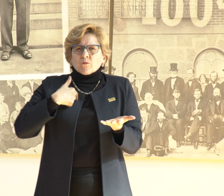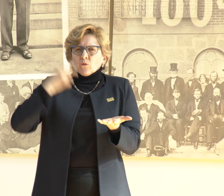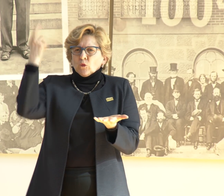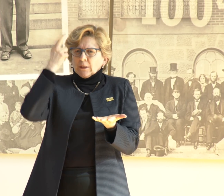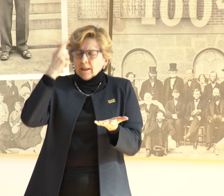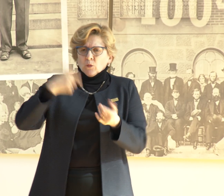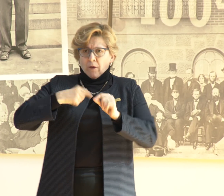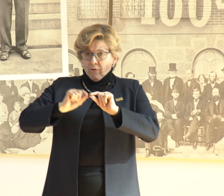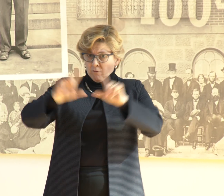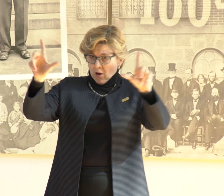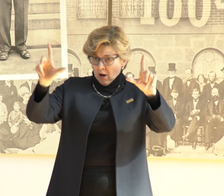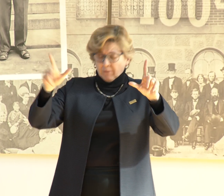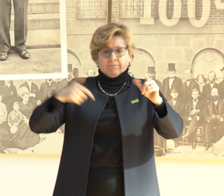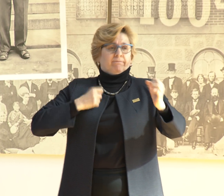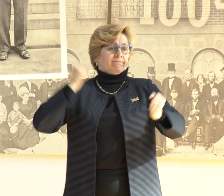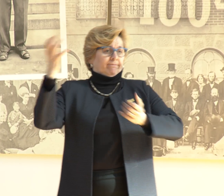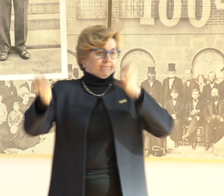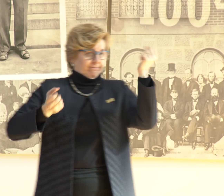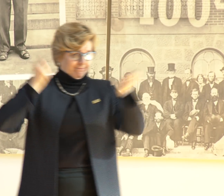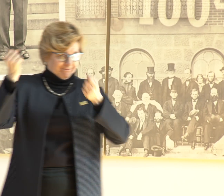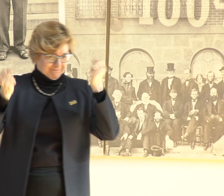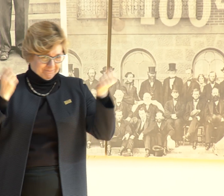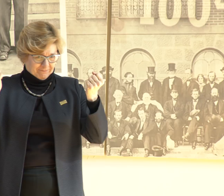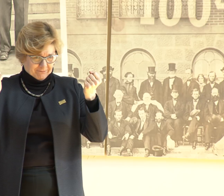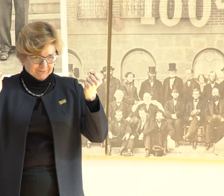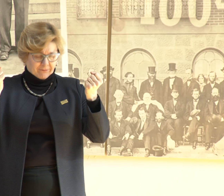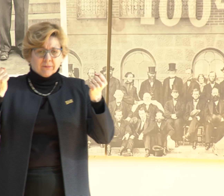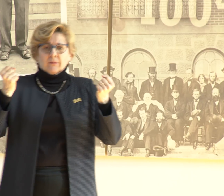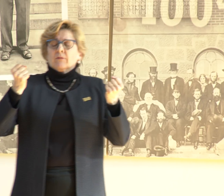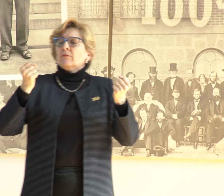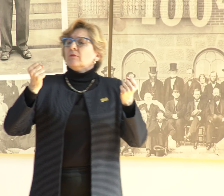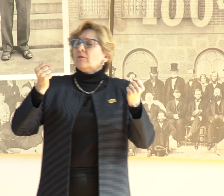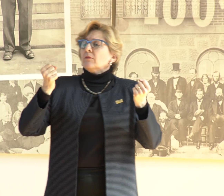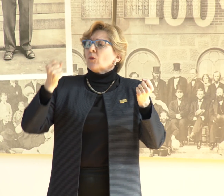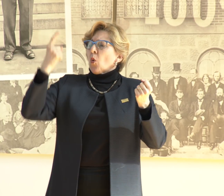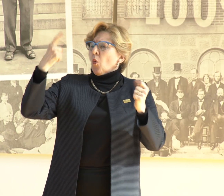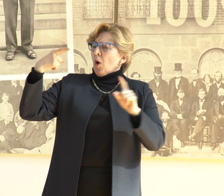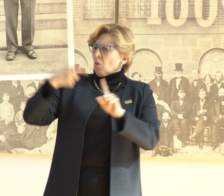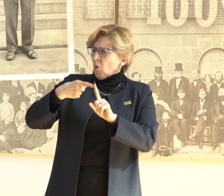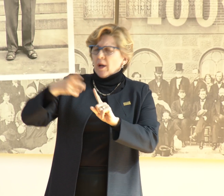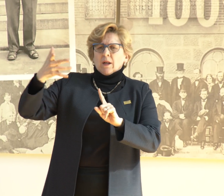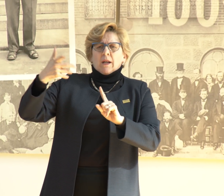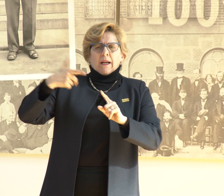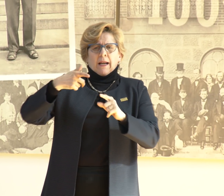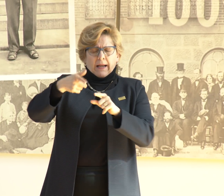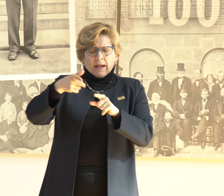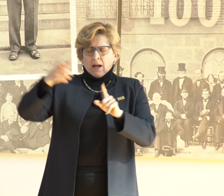A good example is here. We have realized that when we send out a video message,